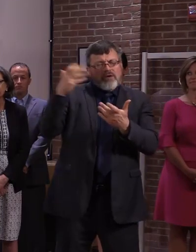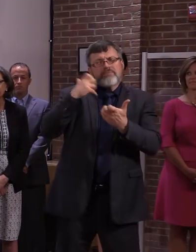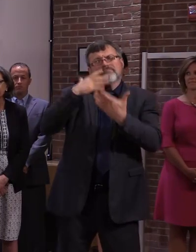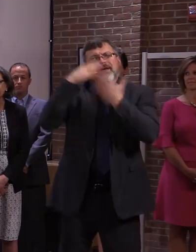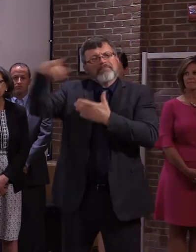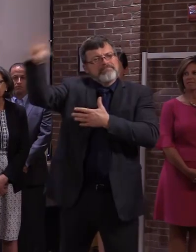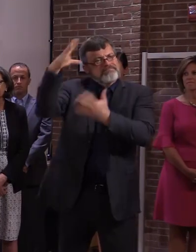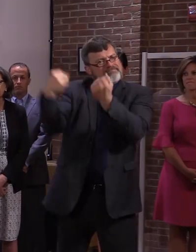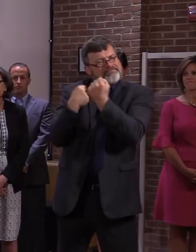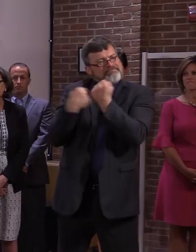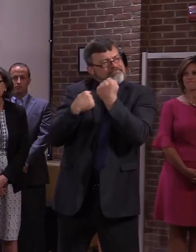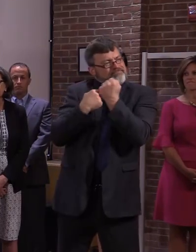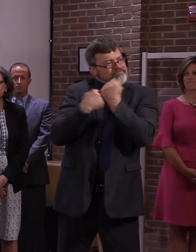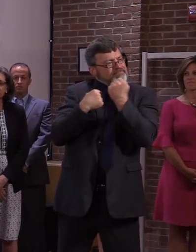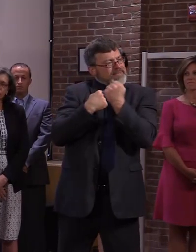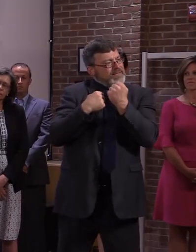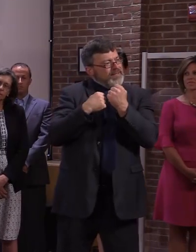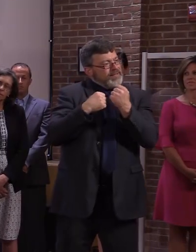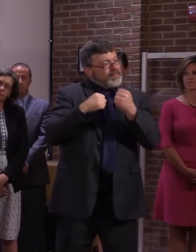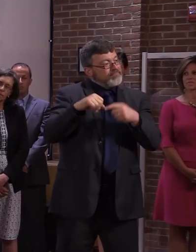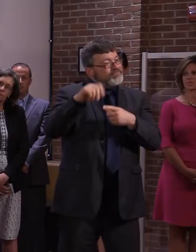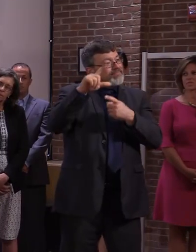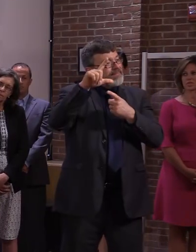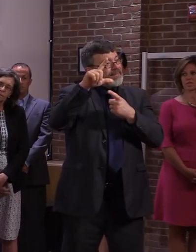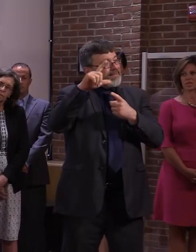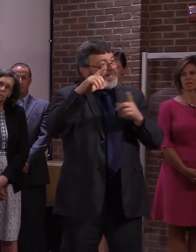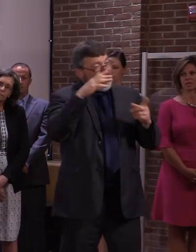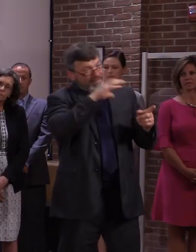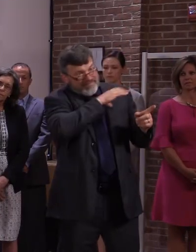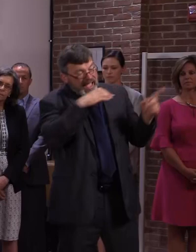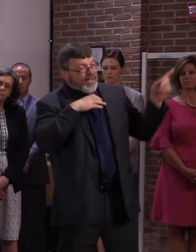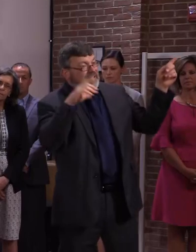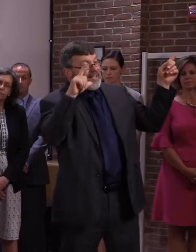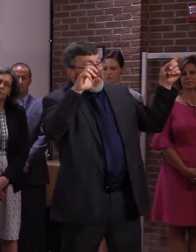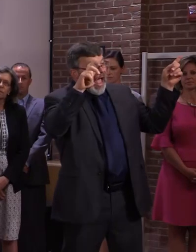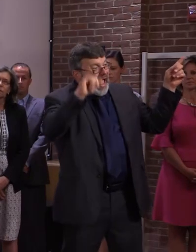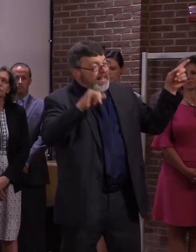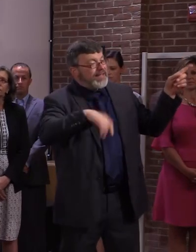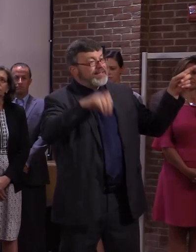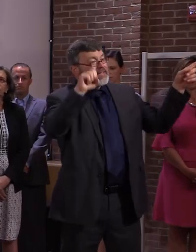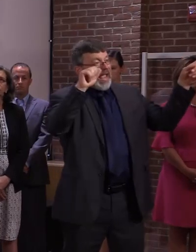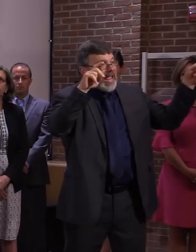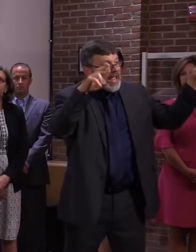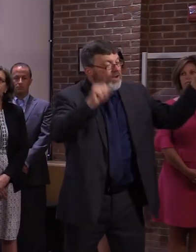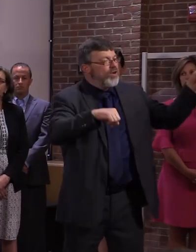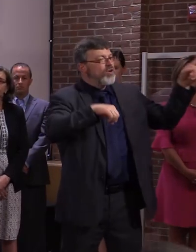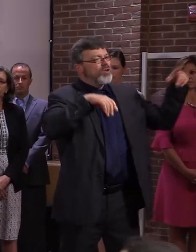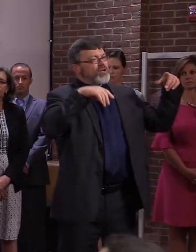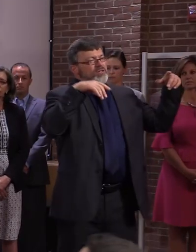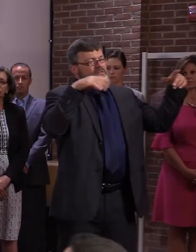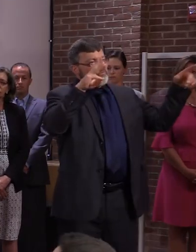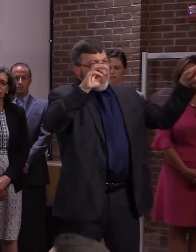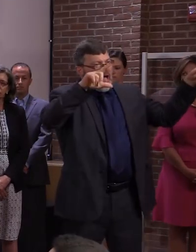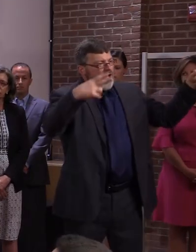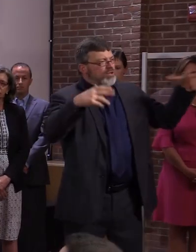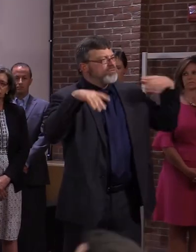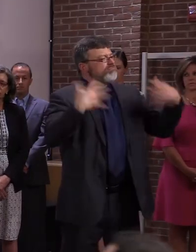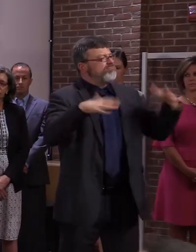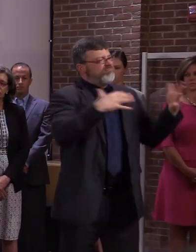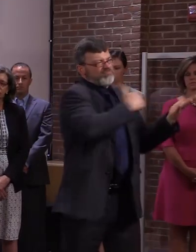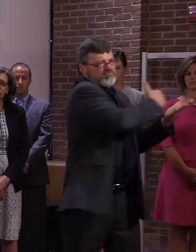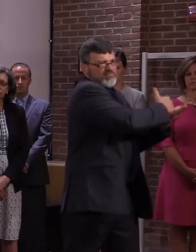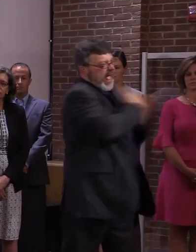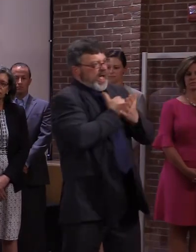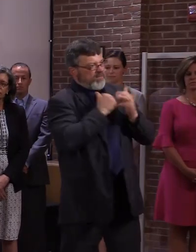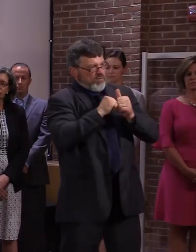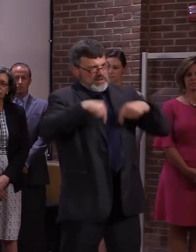Senator Leahy, Senator Sanders, and Congressman Welch, we wouldn't have had the resources we needed and will